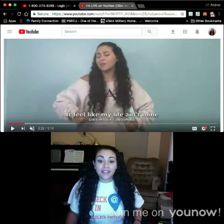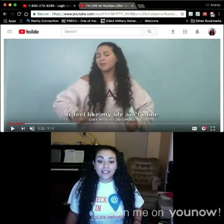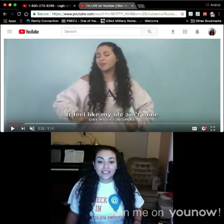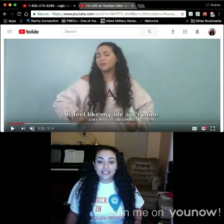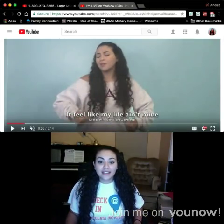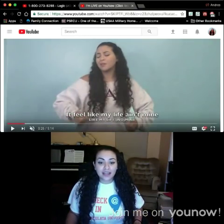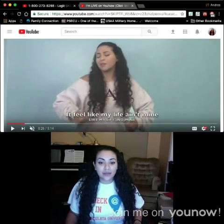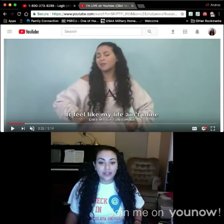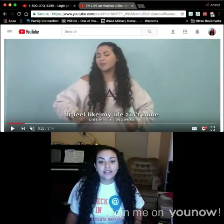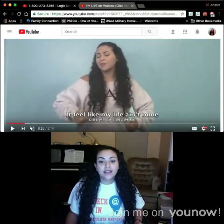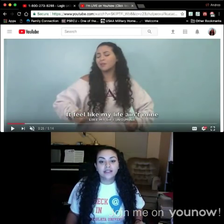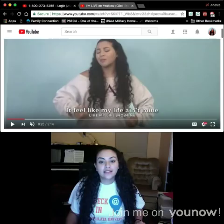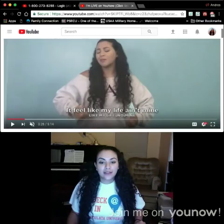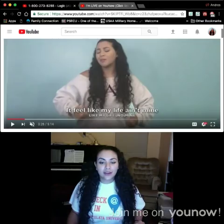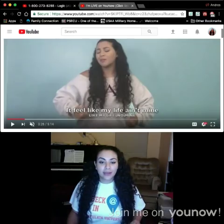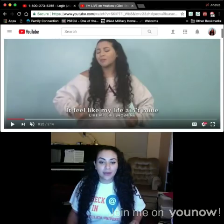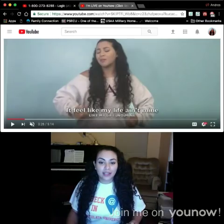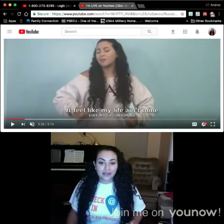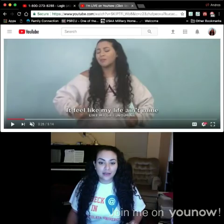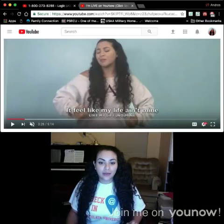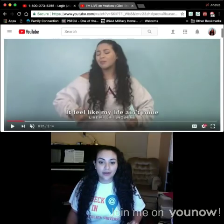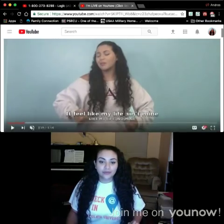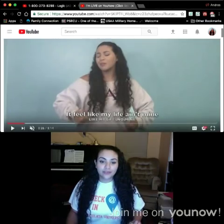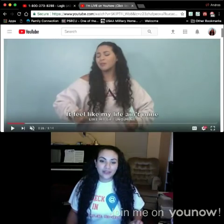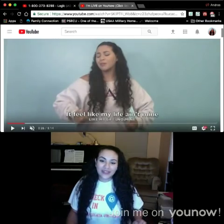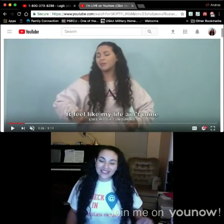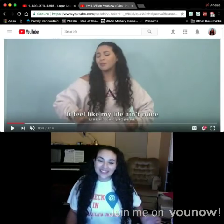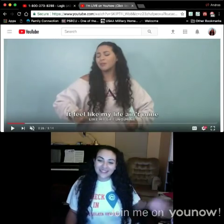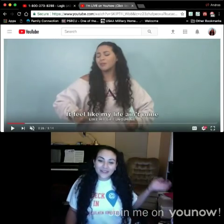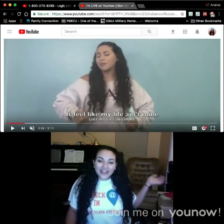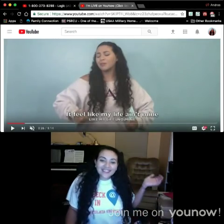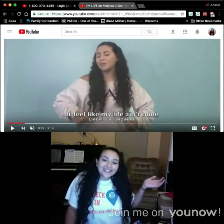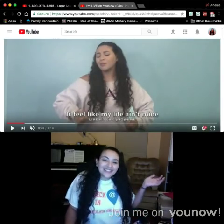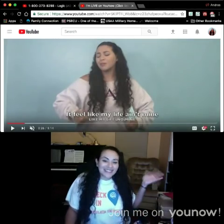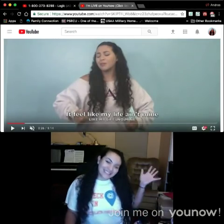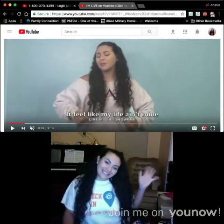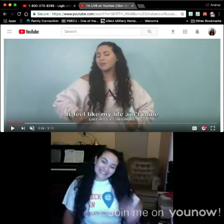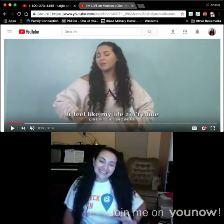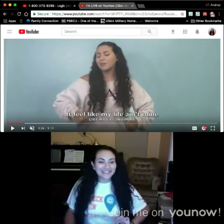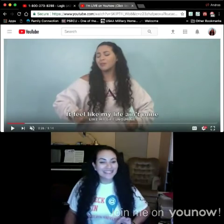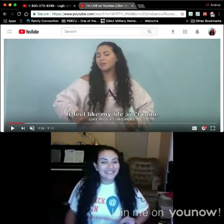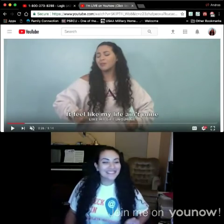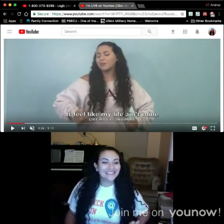Pay attention, because at the end we're going to sign this together and I'm going to guess someone so we can see if you guys learned it.